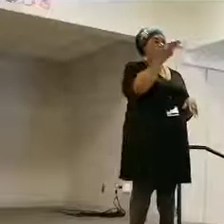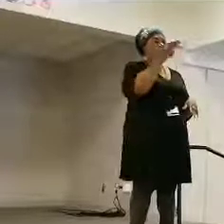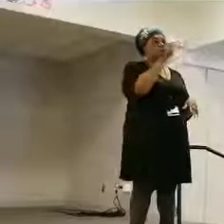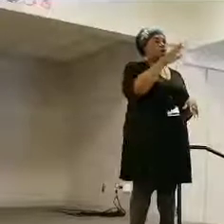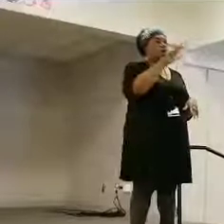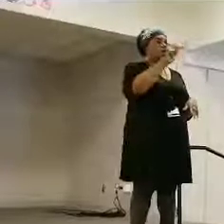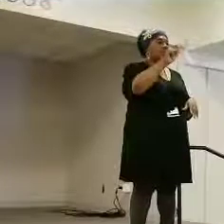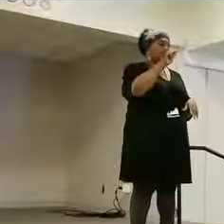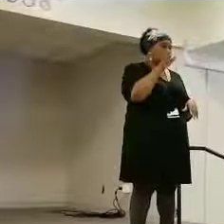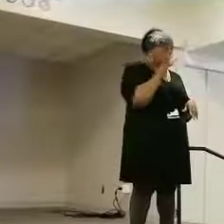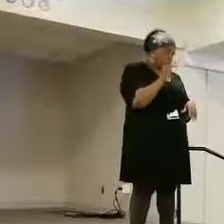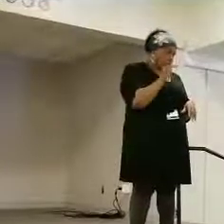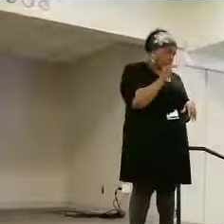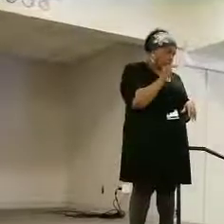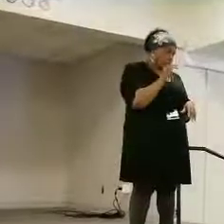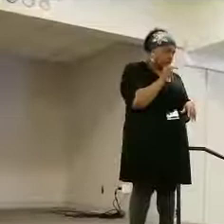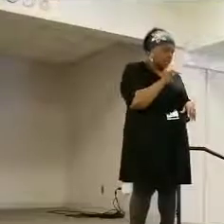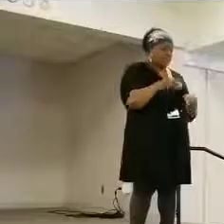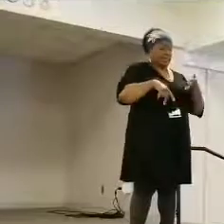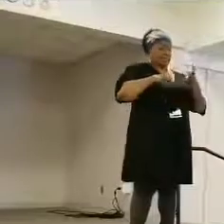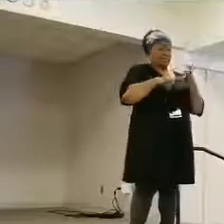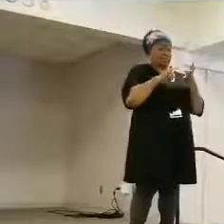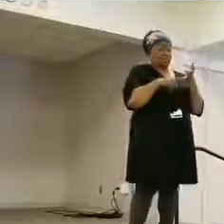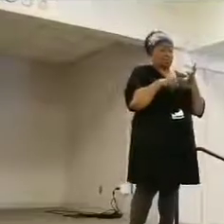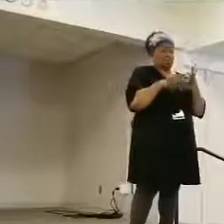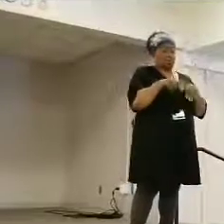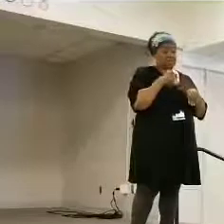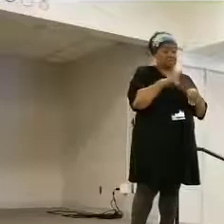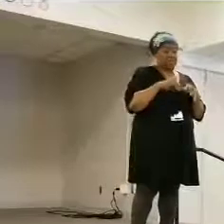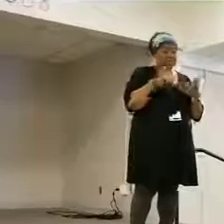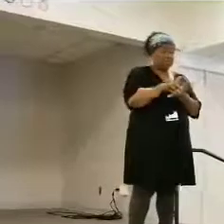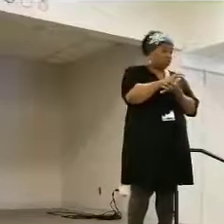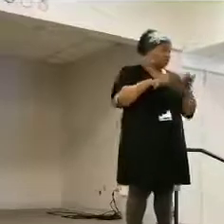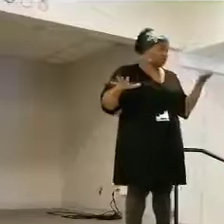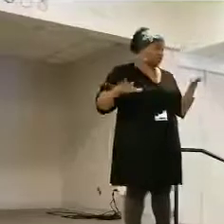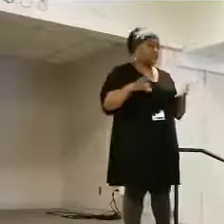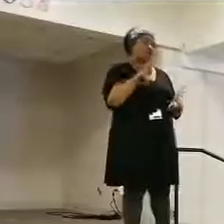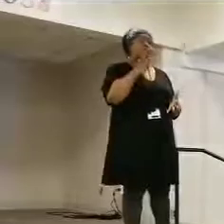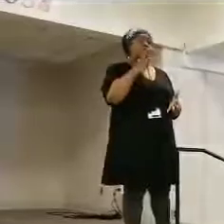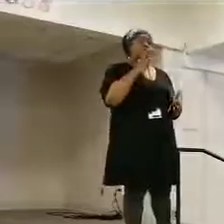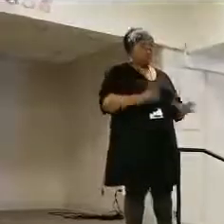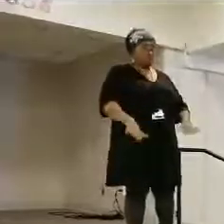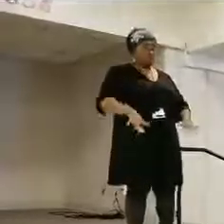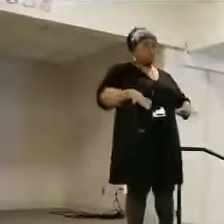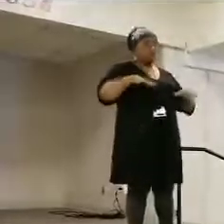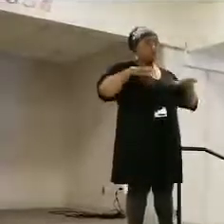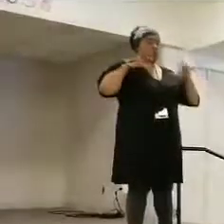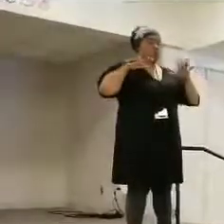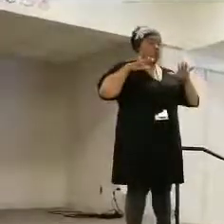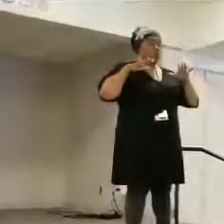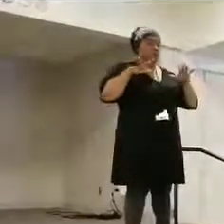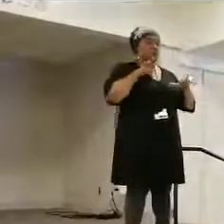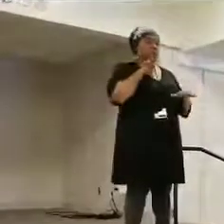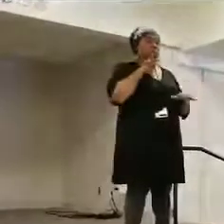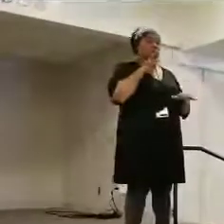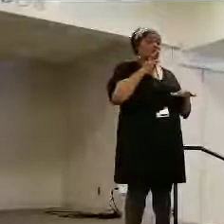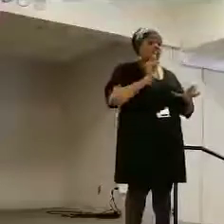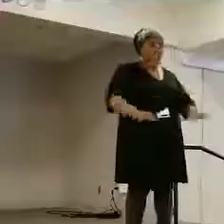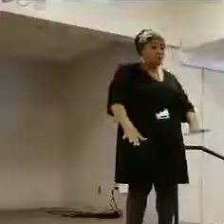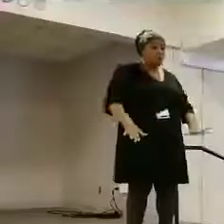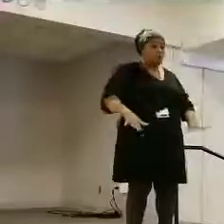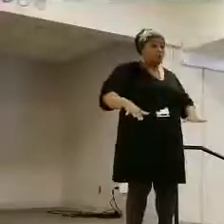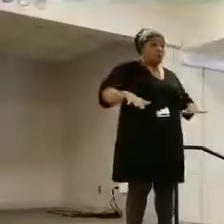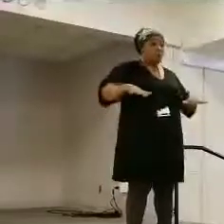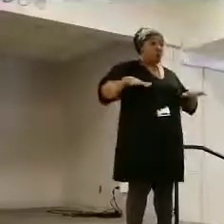deadly of the natural disaster is the flood. Floods happen when water levels rise to an area higher than the ground can